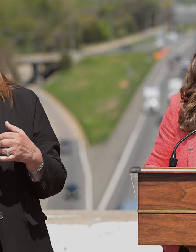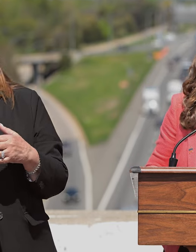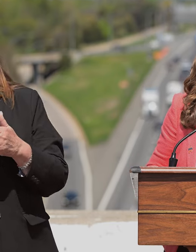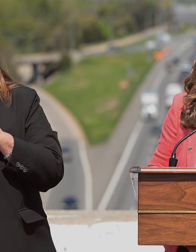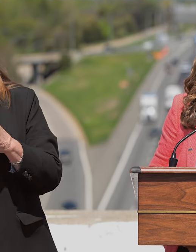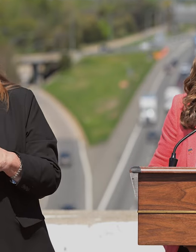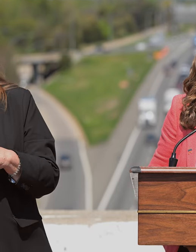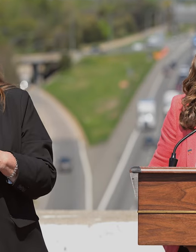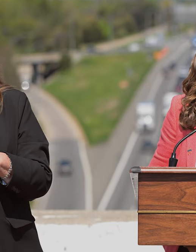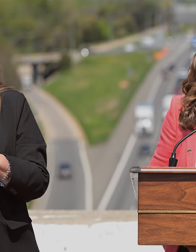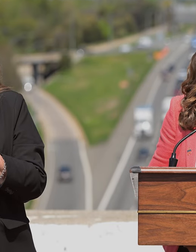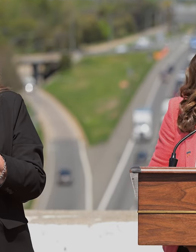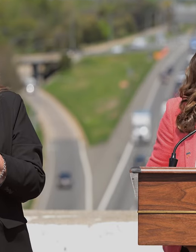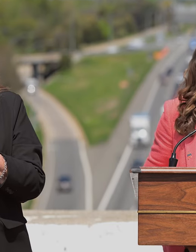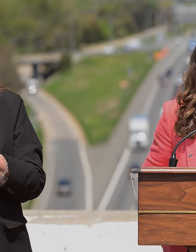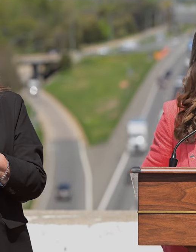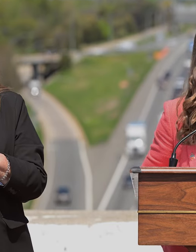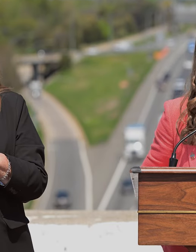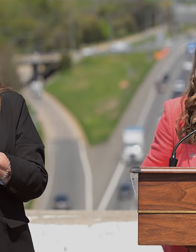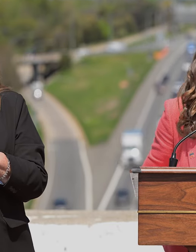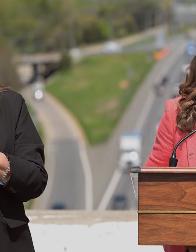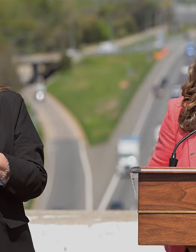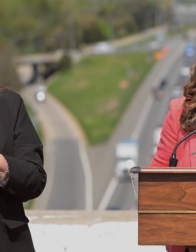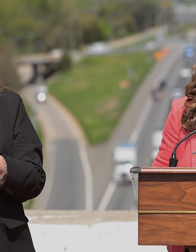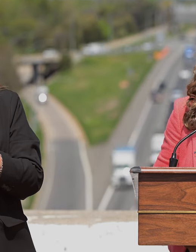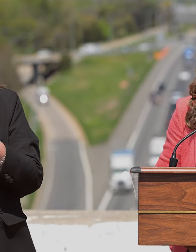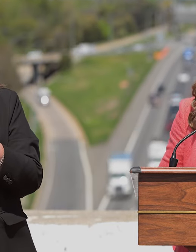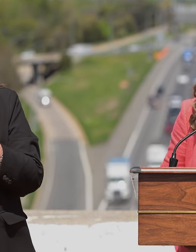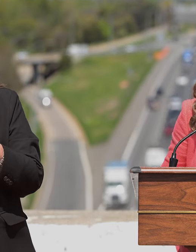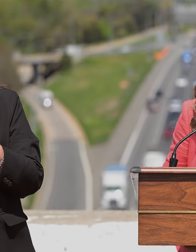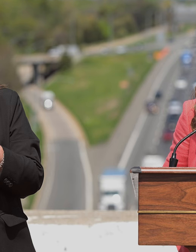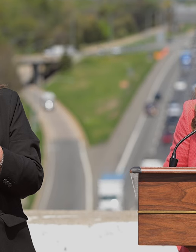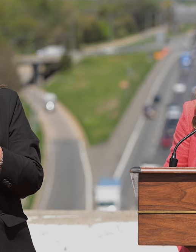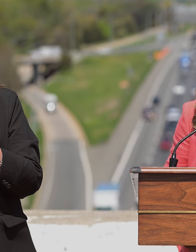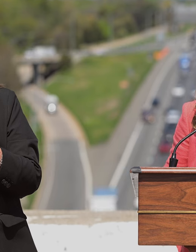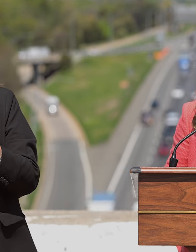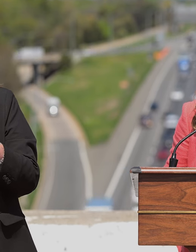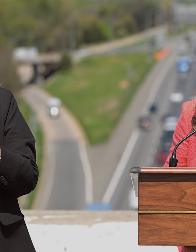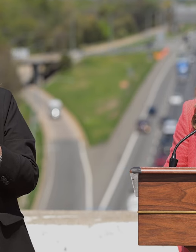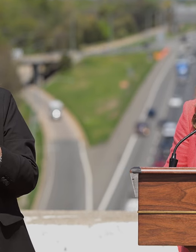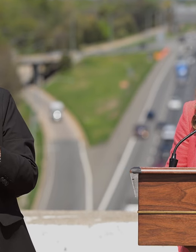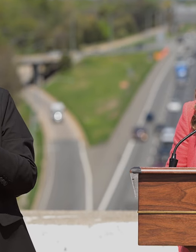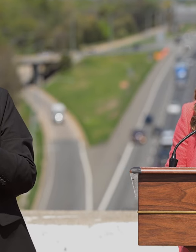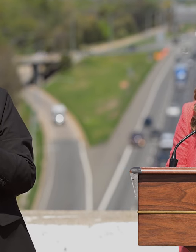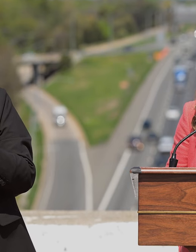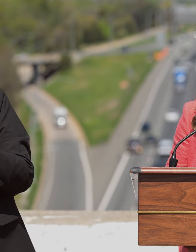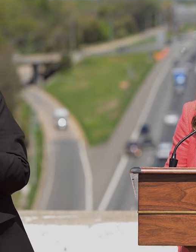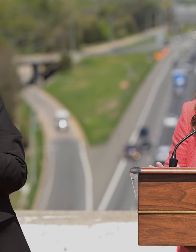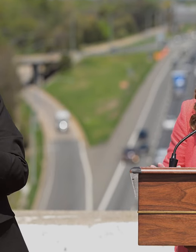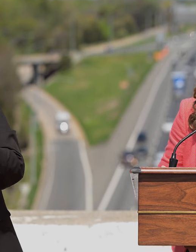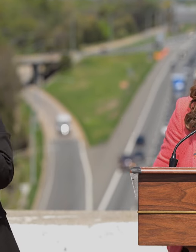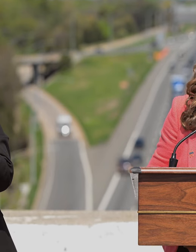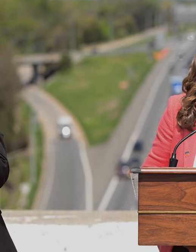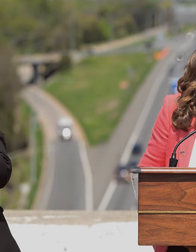Adley Rushman, as well as Orioles legend Cal Ripken, and retired Baltimore Raven Torrey Smith. We'll continue to launch